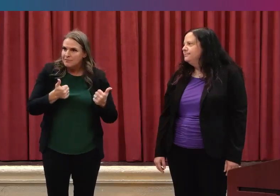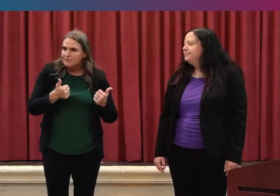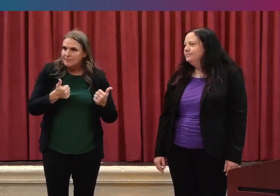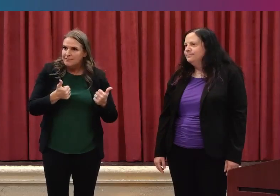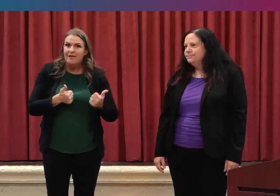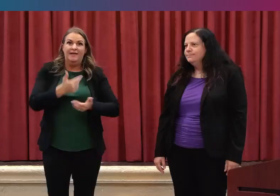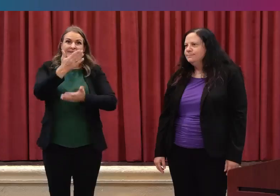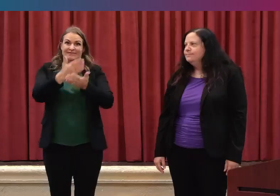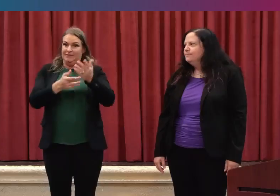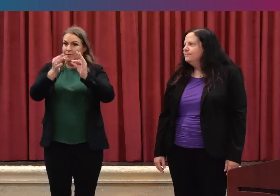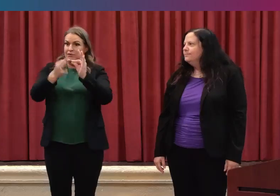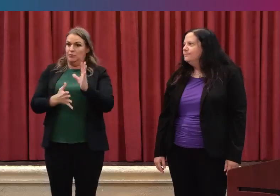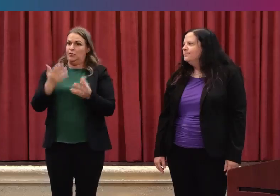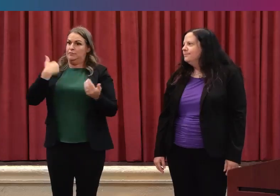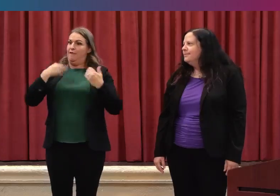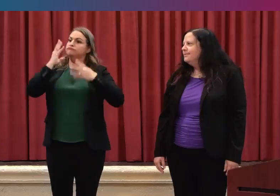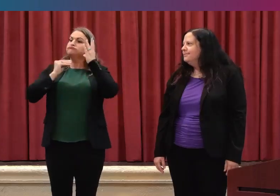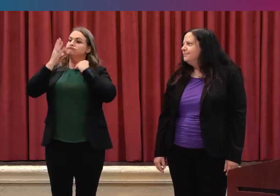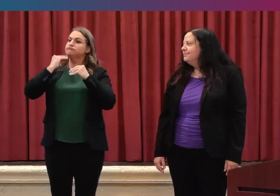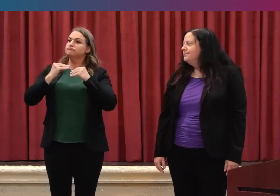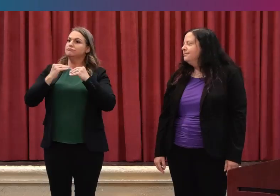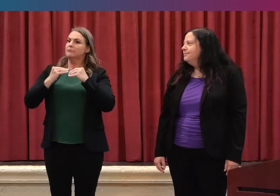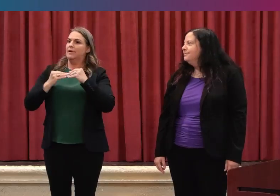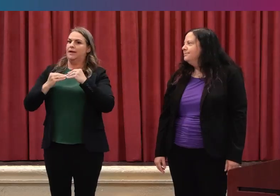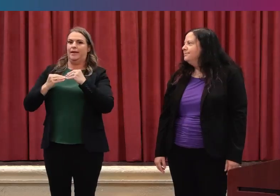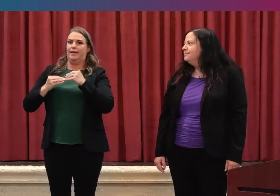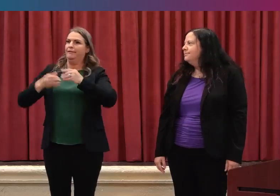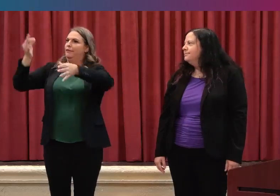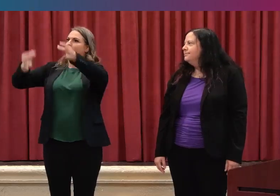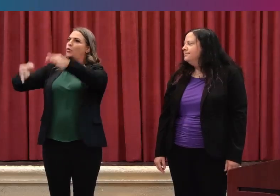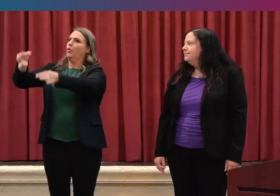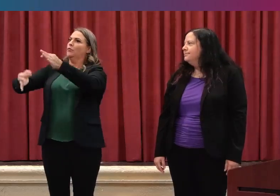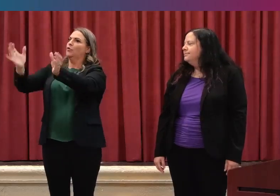to select jobs that are on par with their skill and experience.